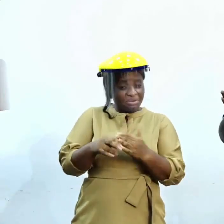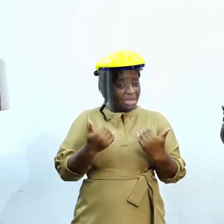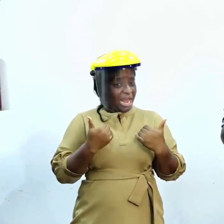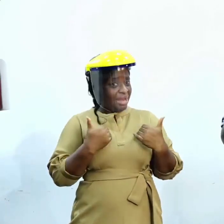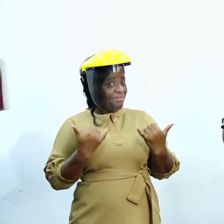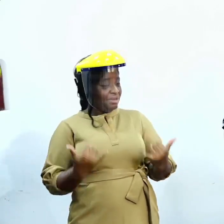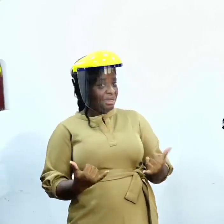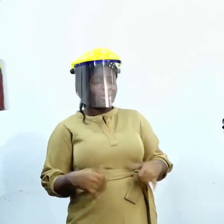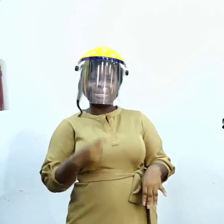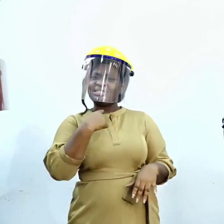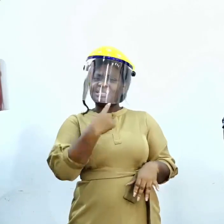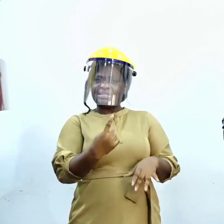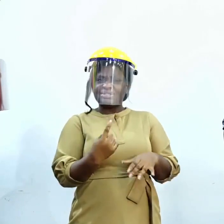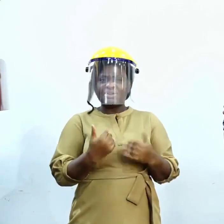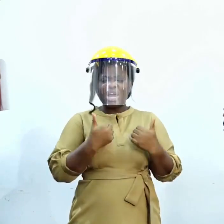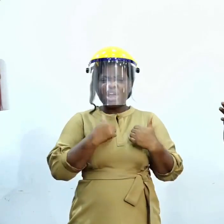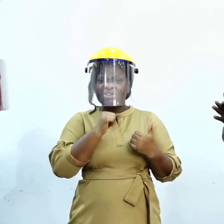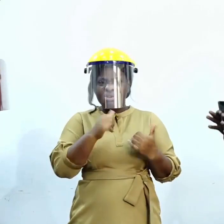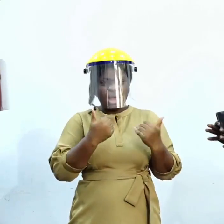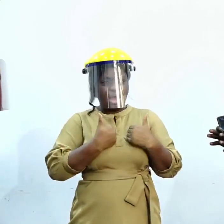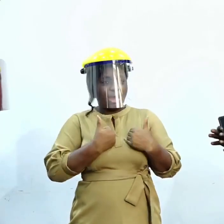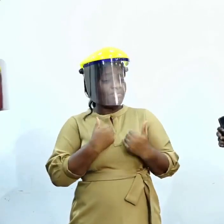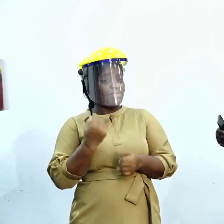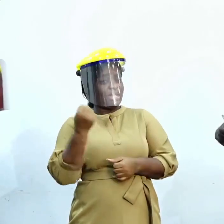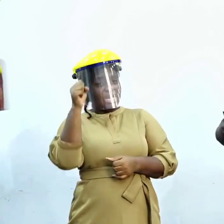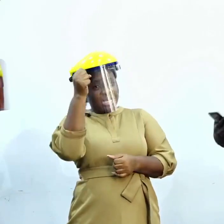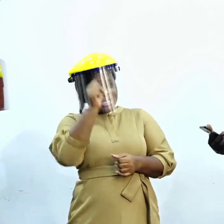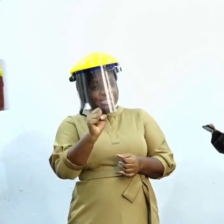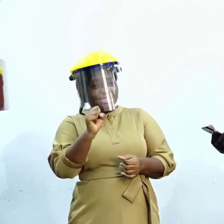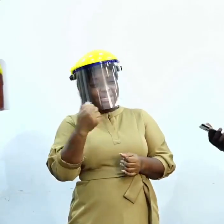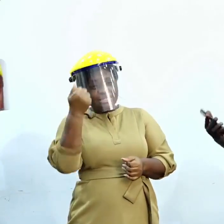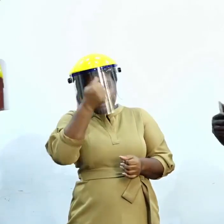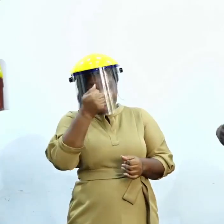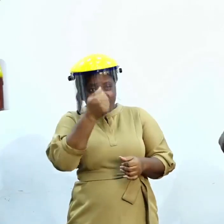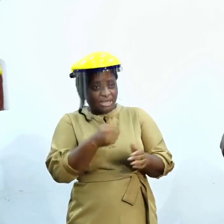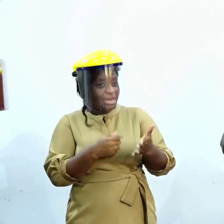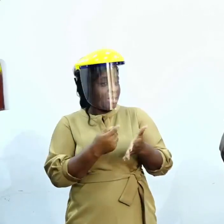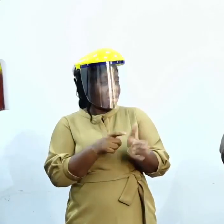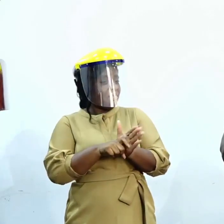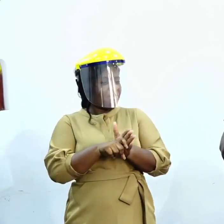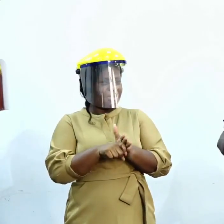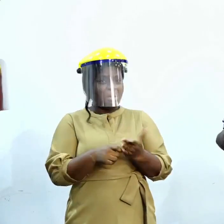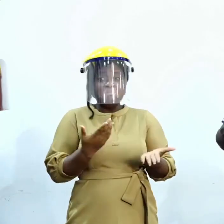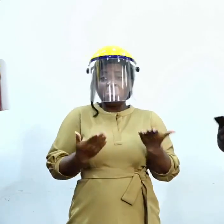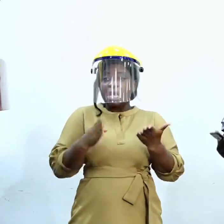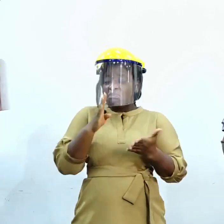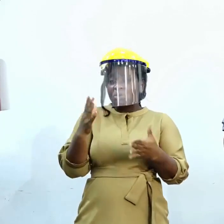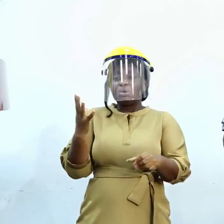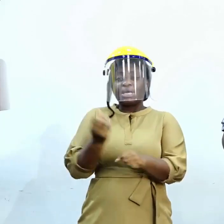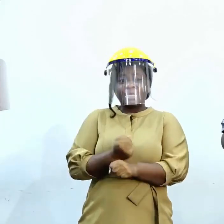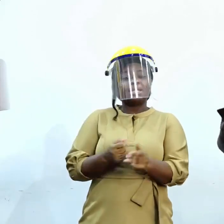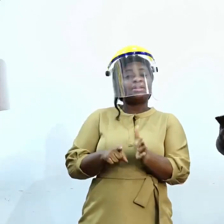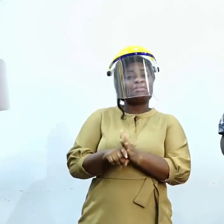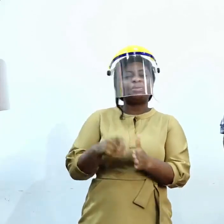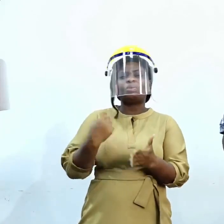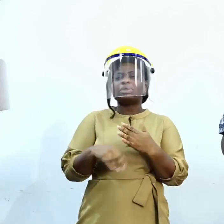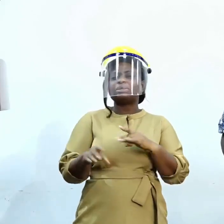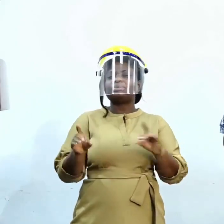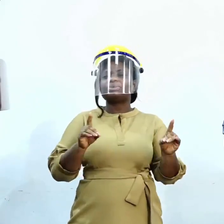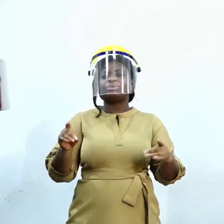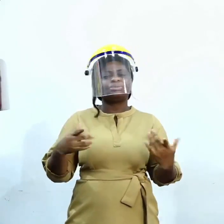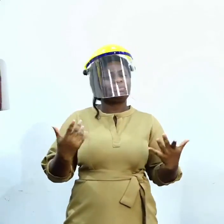You are telling us that we do not have the South African variants here. But in case we get a South African variant here, what are we going to do in terms of